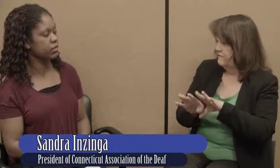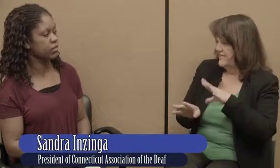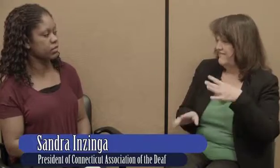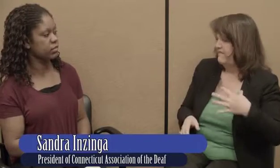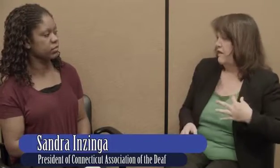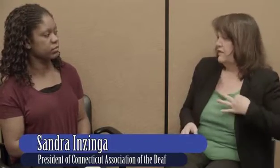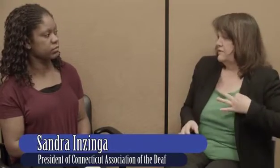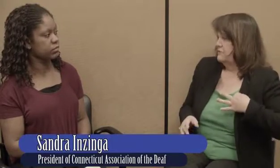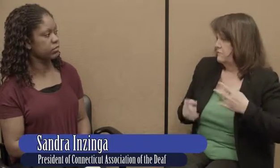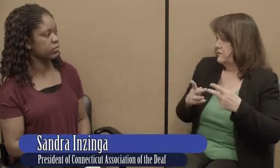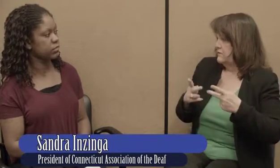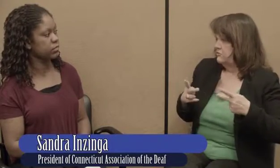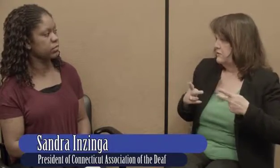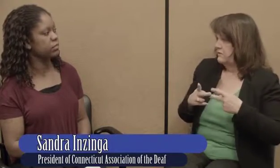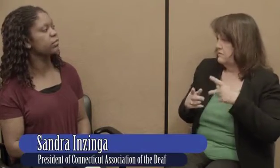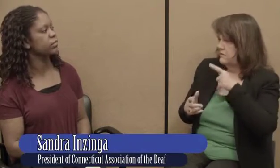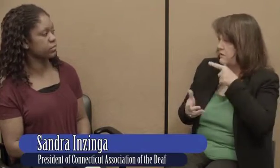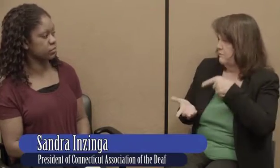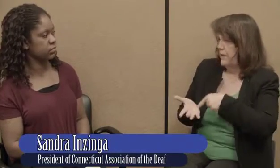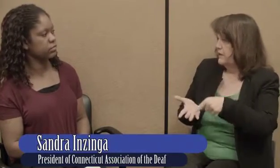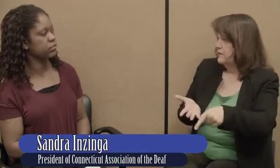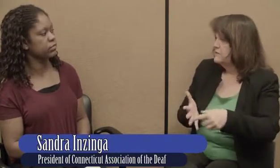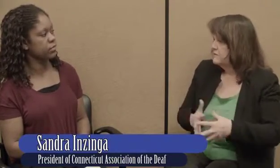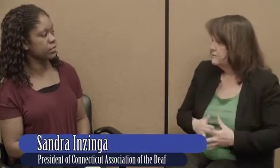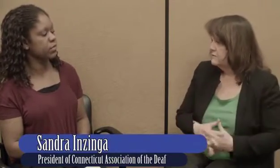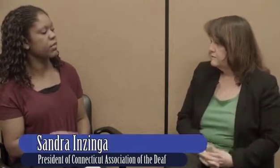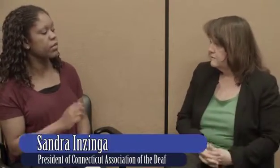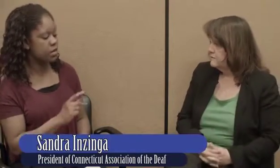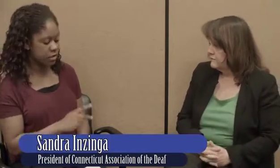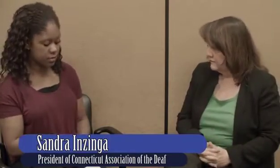Deaf. This is a volunteer position. It's not a paid position.